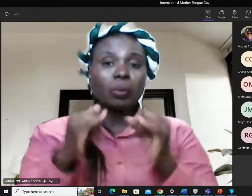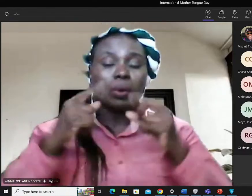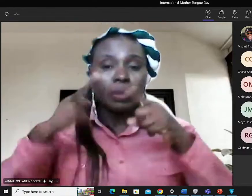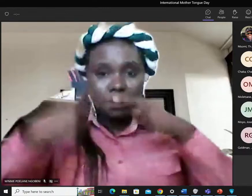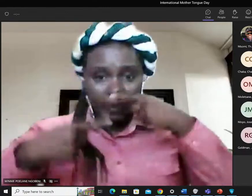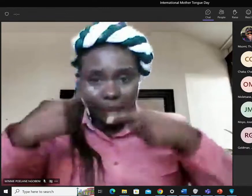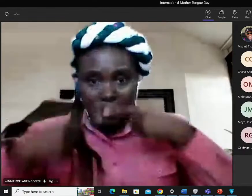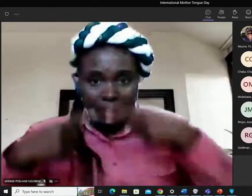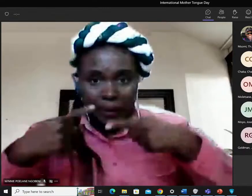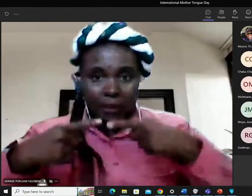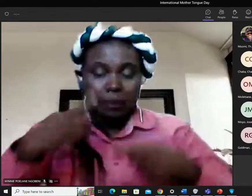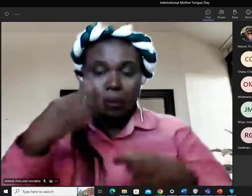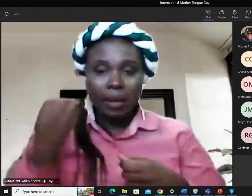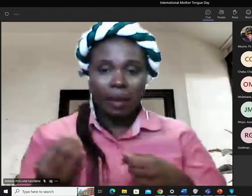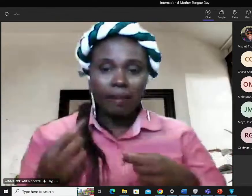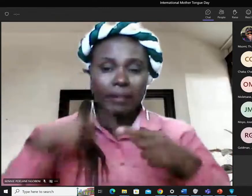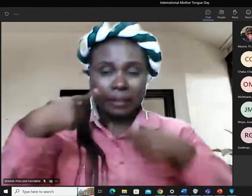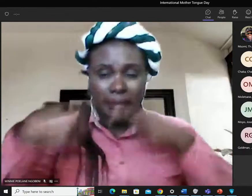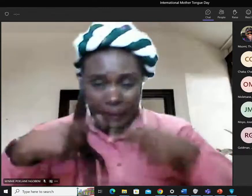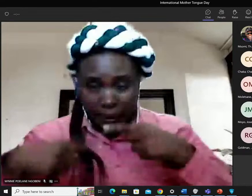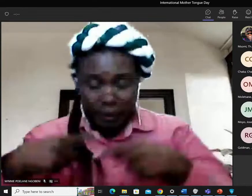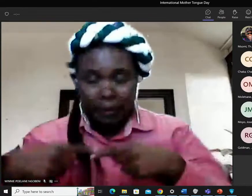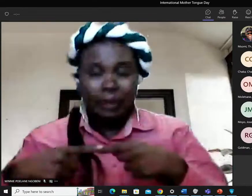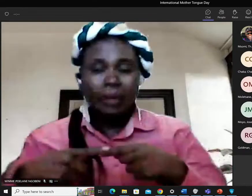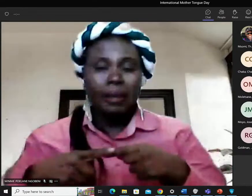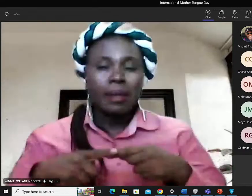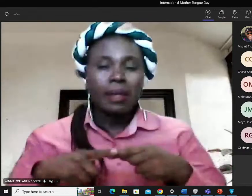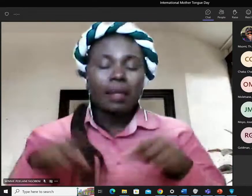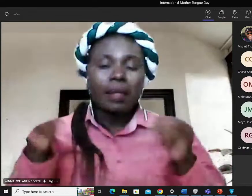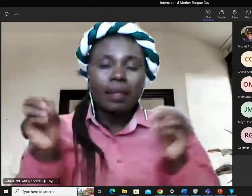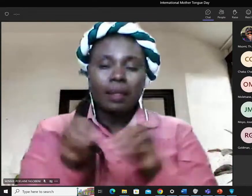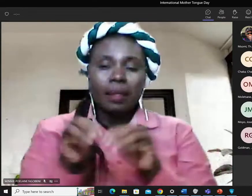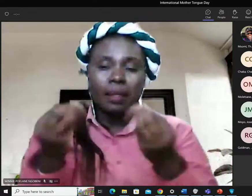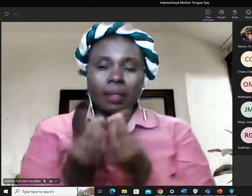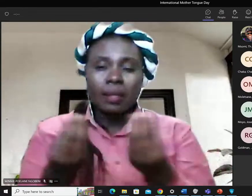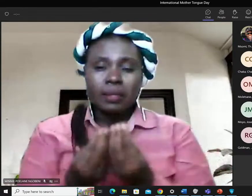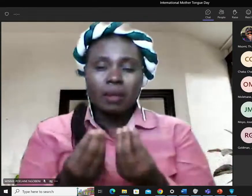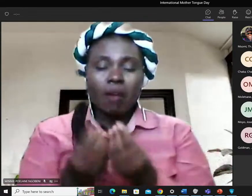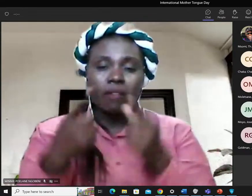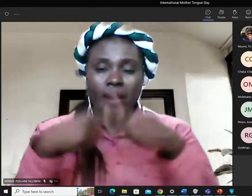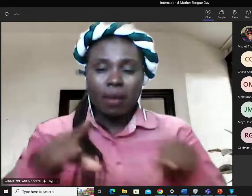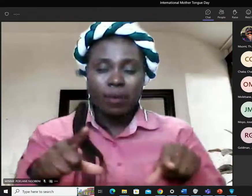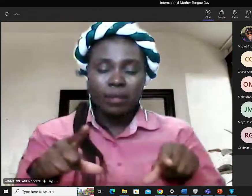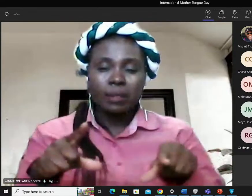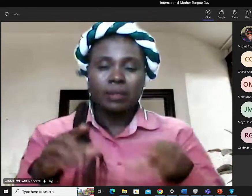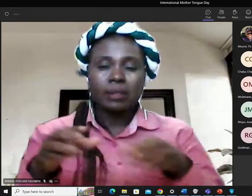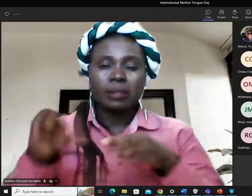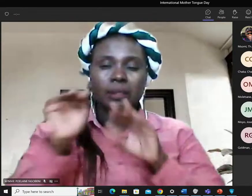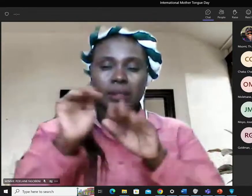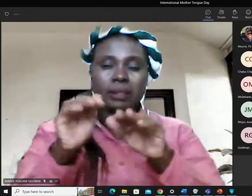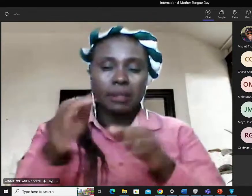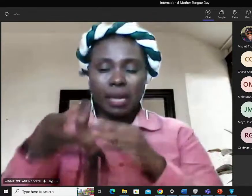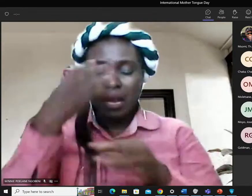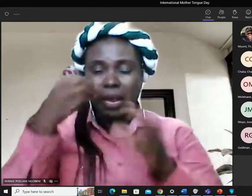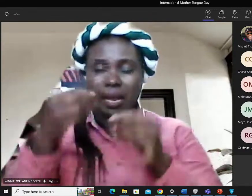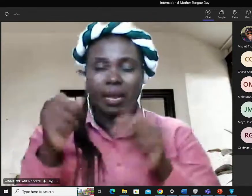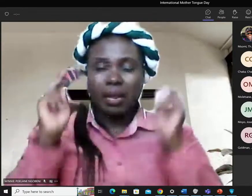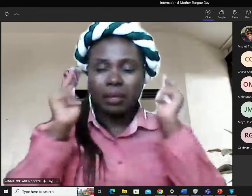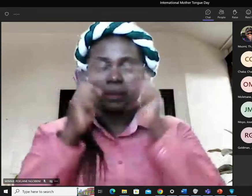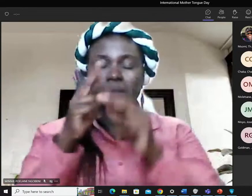debating about the relevance of African languages in our teaching and learning at universities.